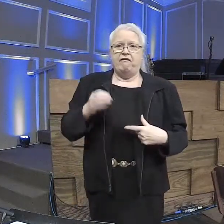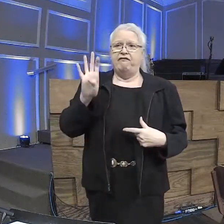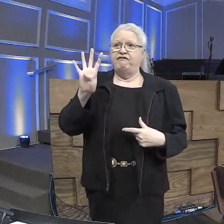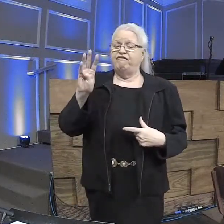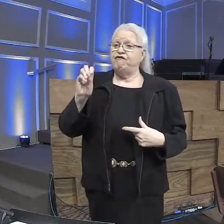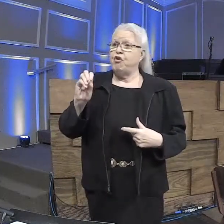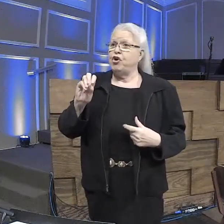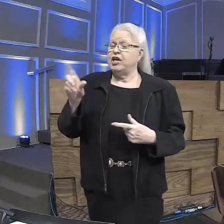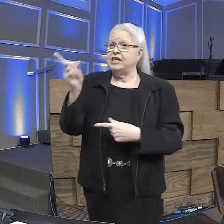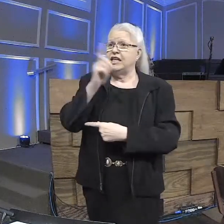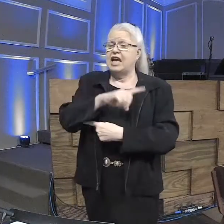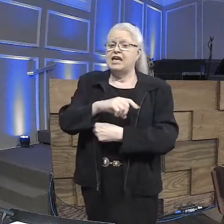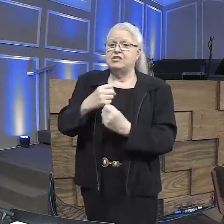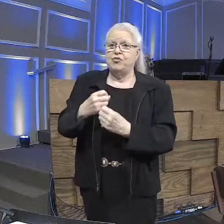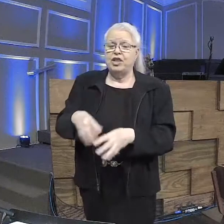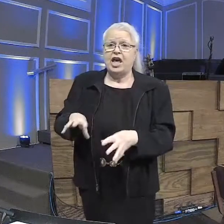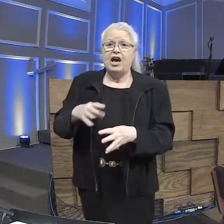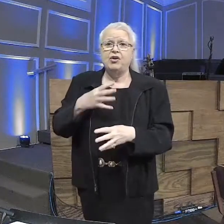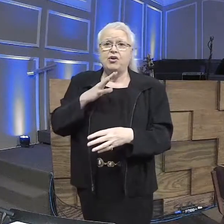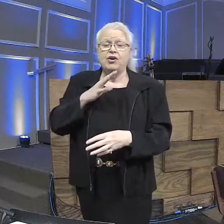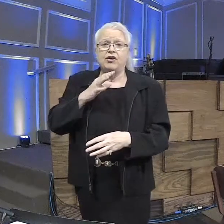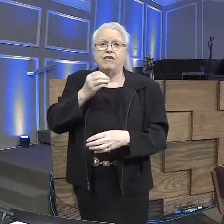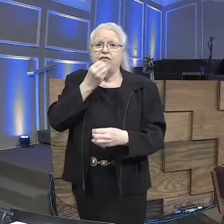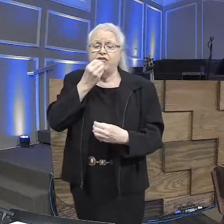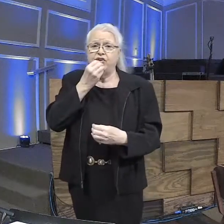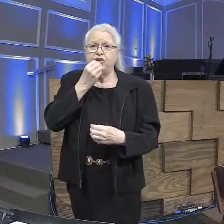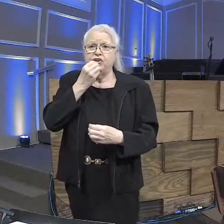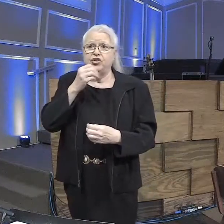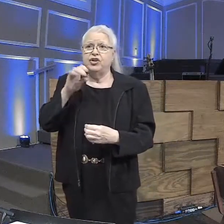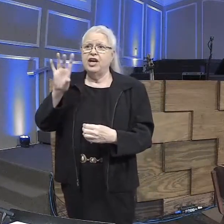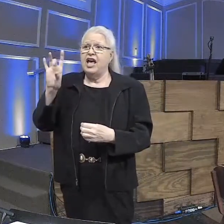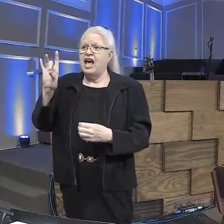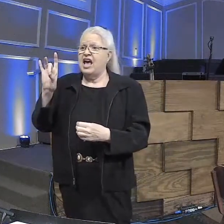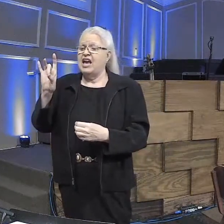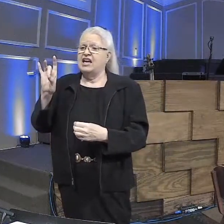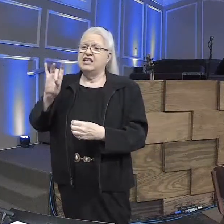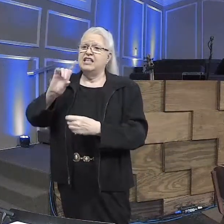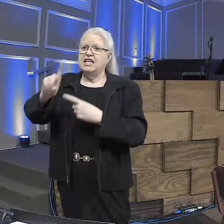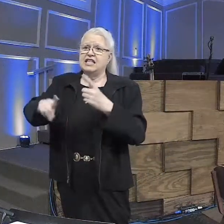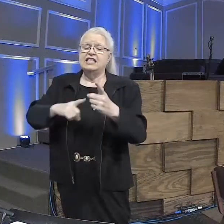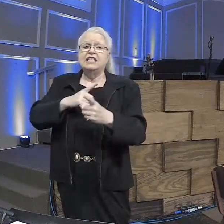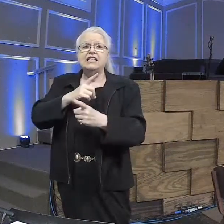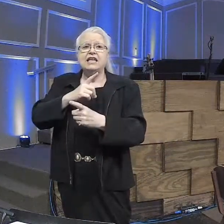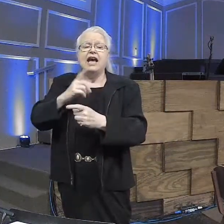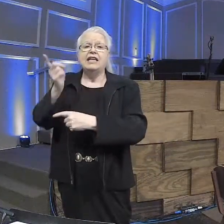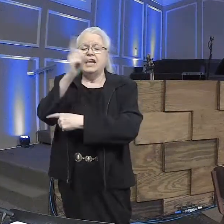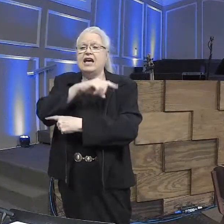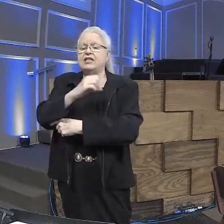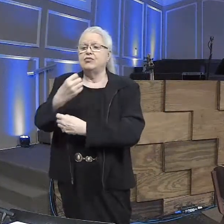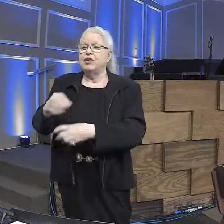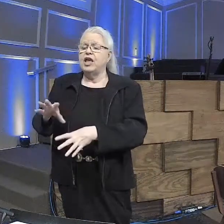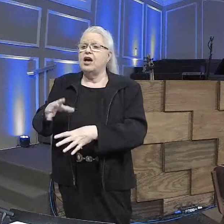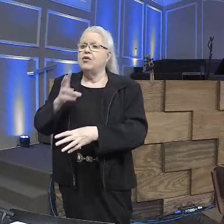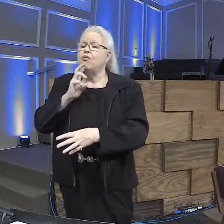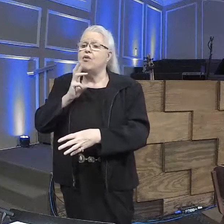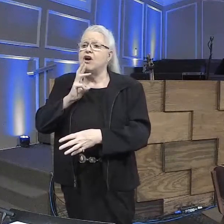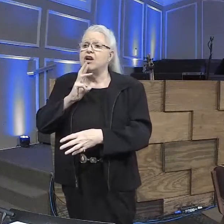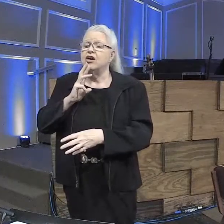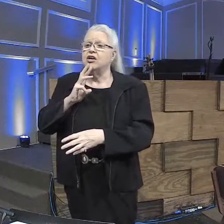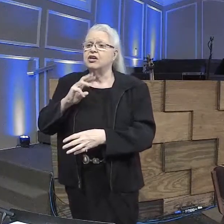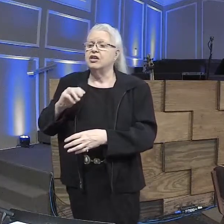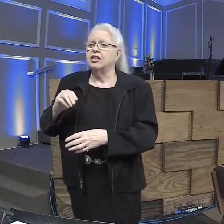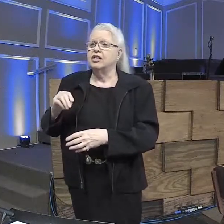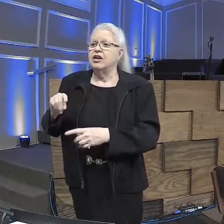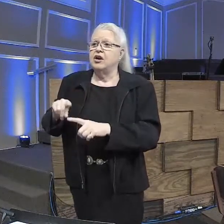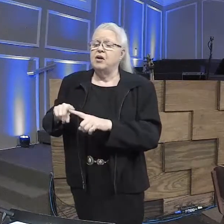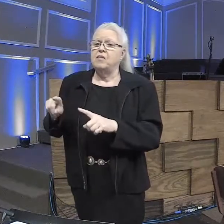without air, but he can't live a moment without hope. But we give hope in Jesus